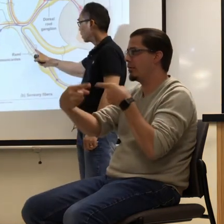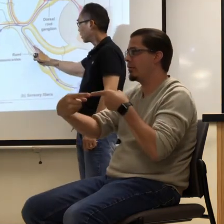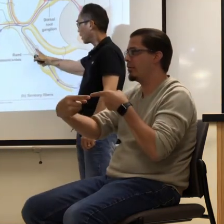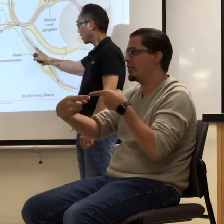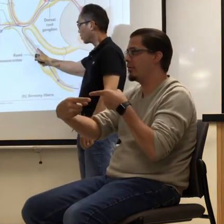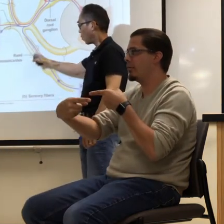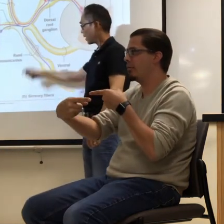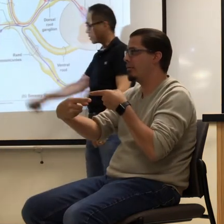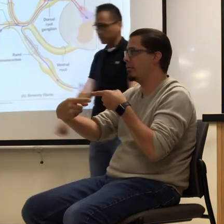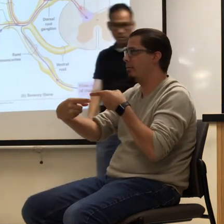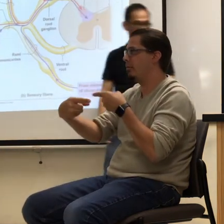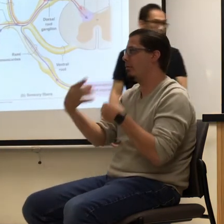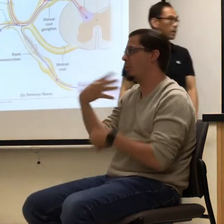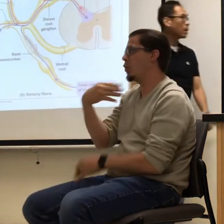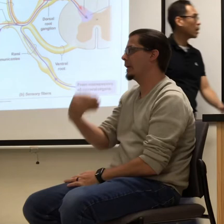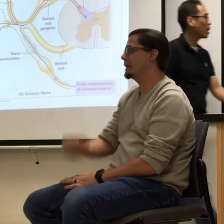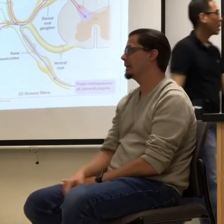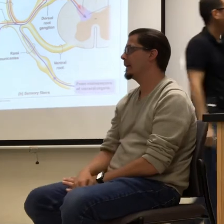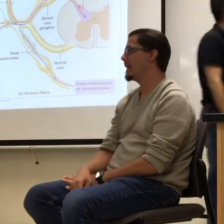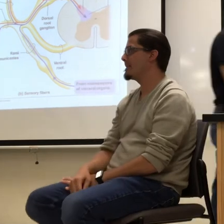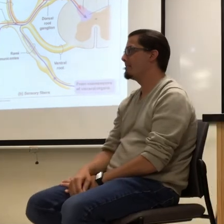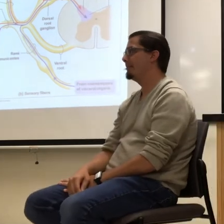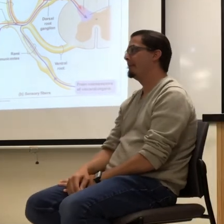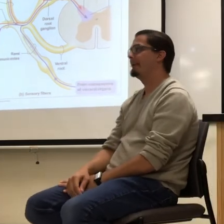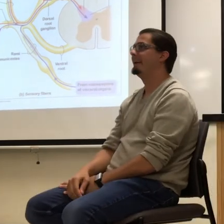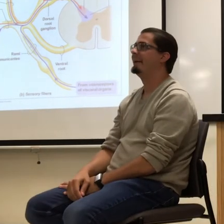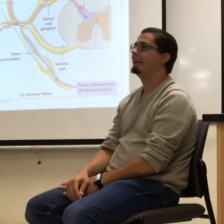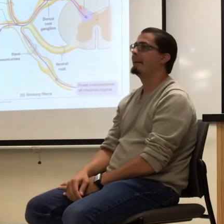So, yeah, the white.